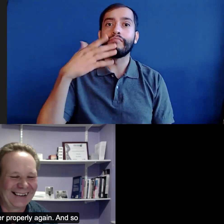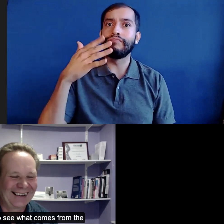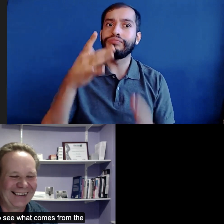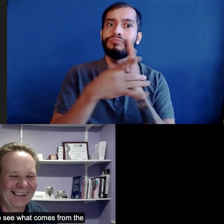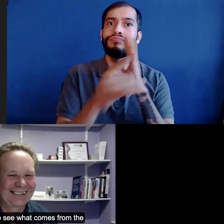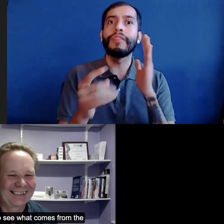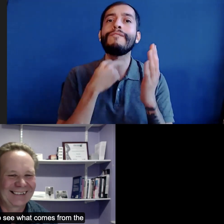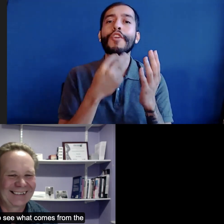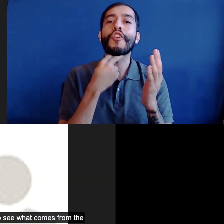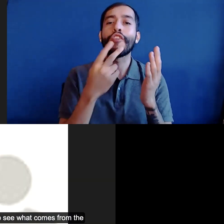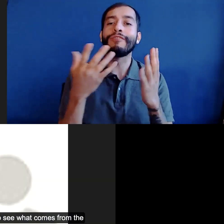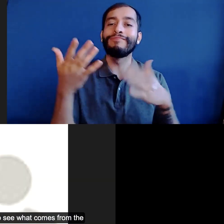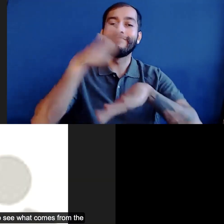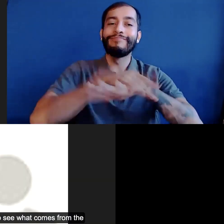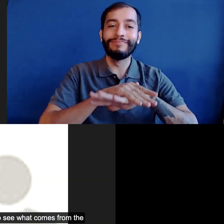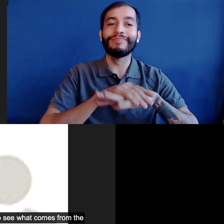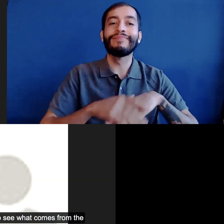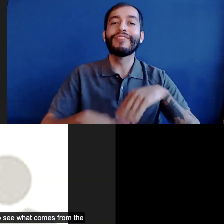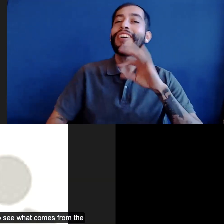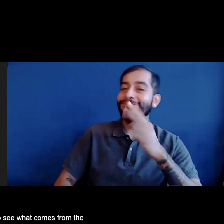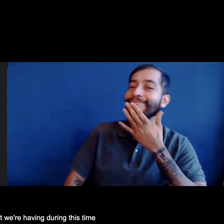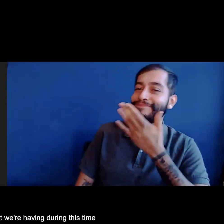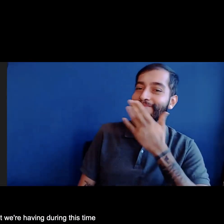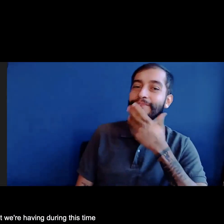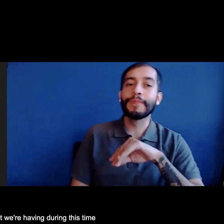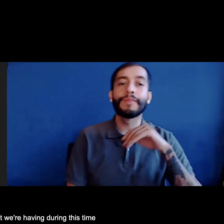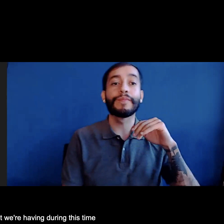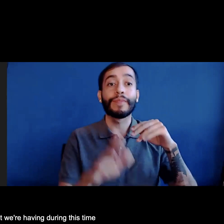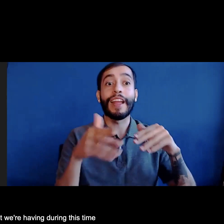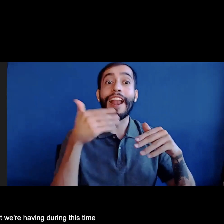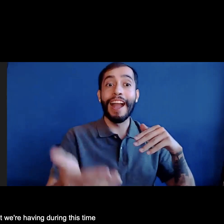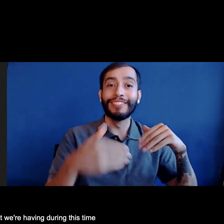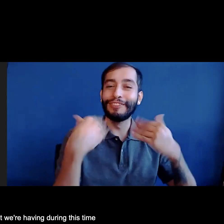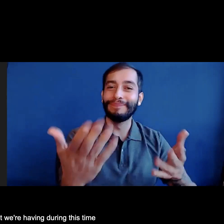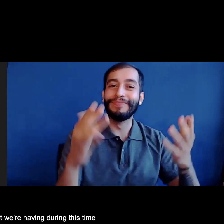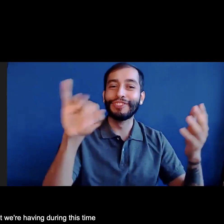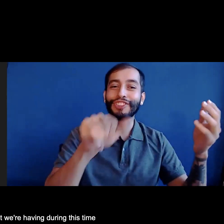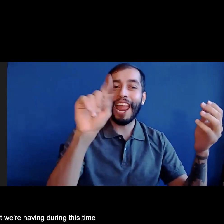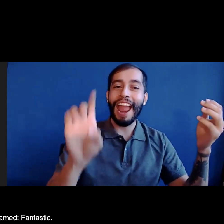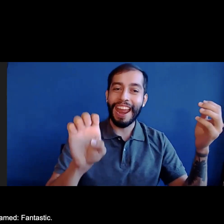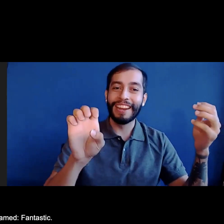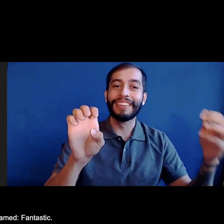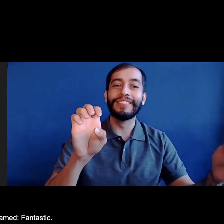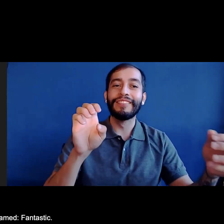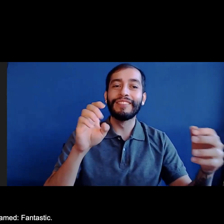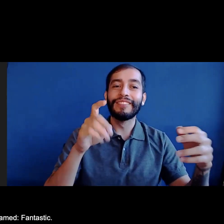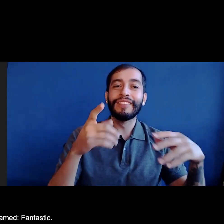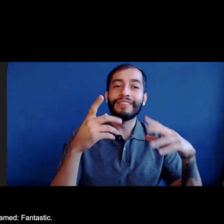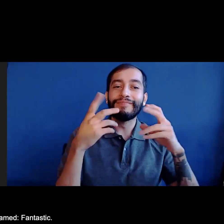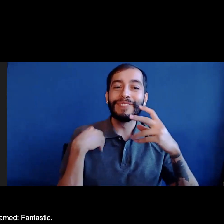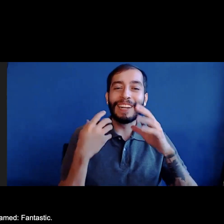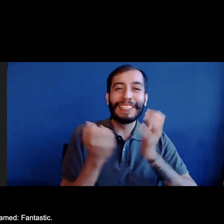Awesome. So Jade, I'm going to cheat. I have 2 questions for you. So, one, is it's one of the